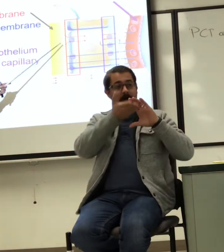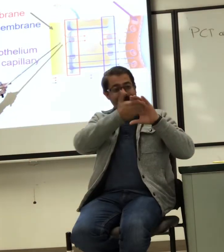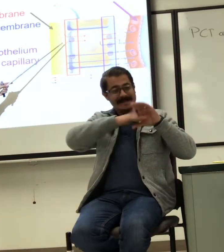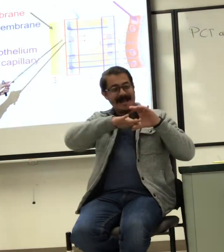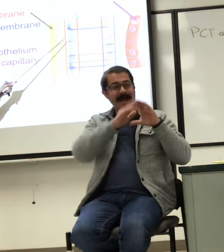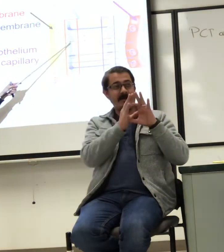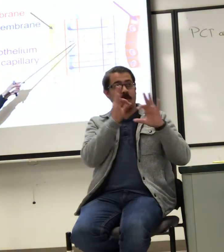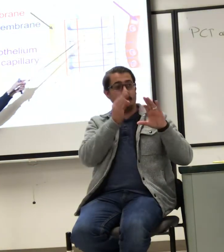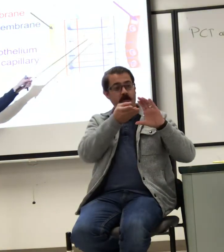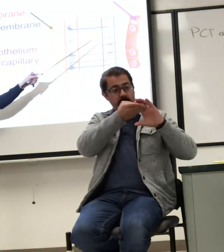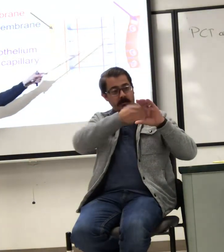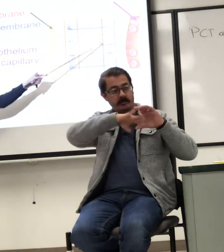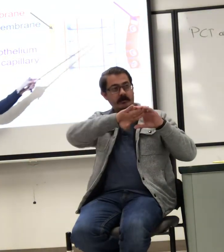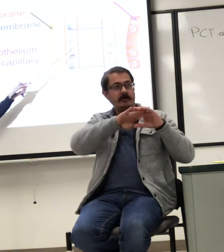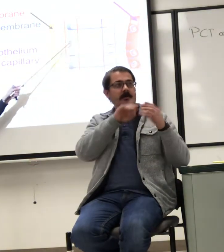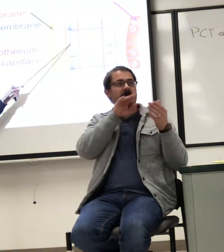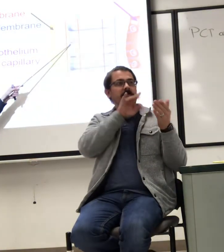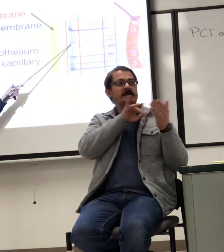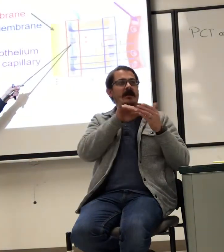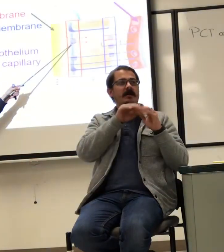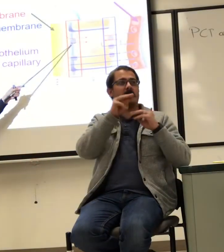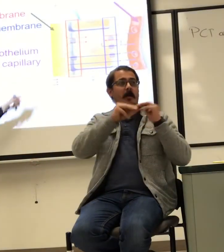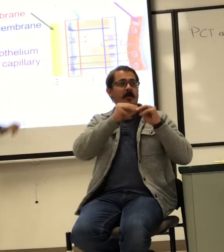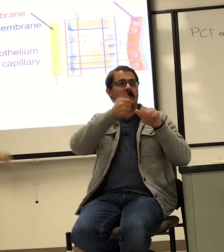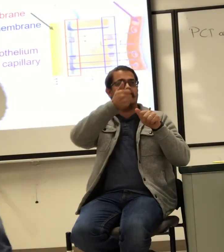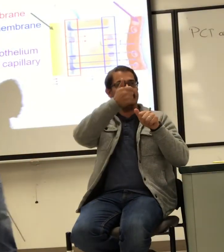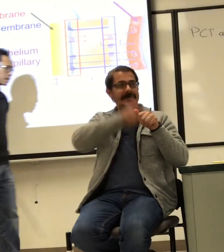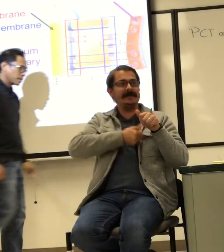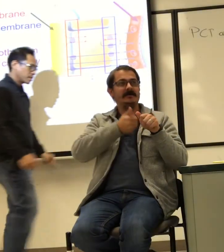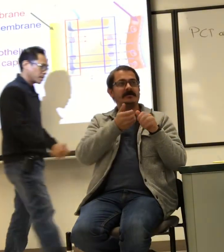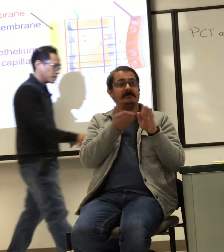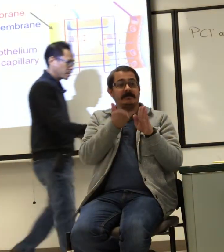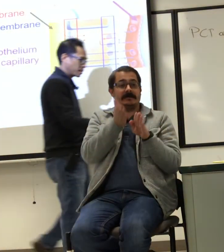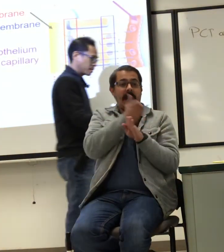the molecules on each side of the membrane.